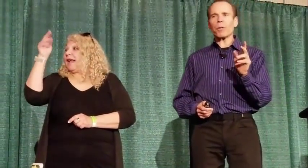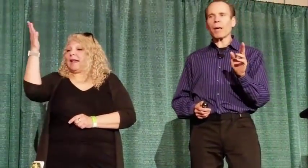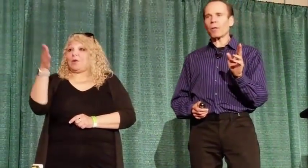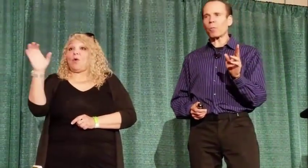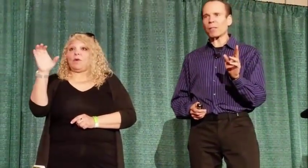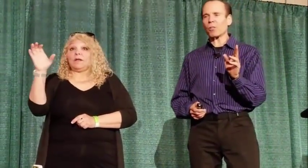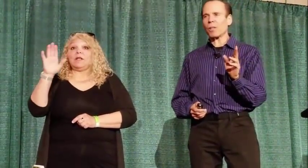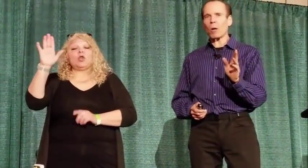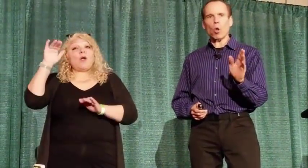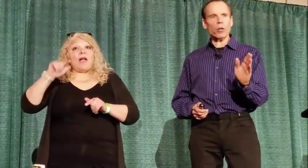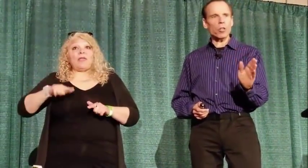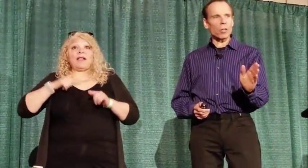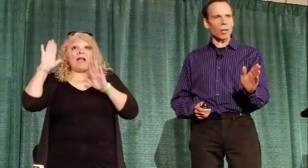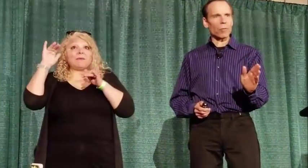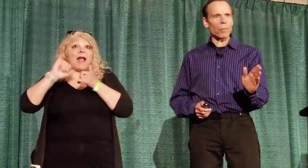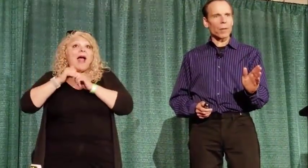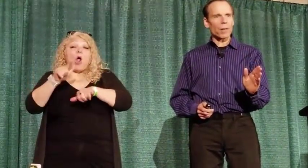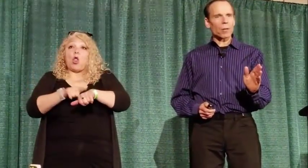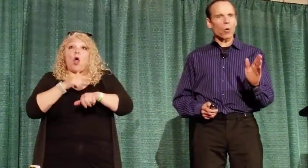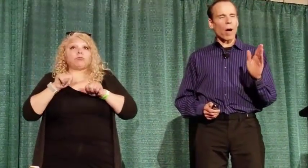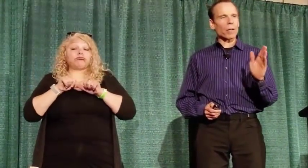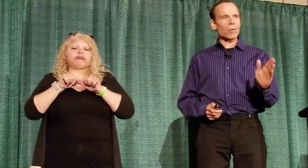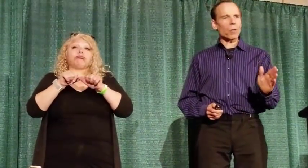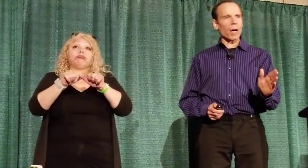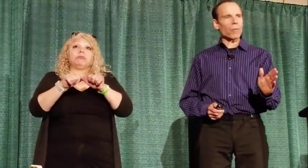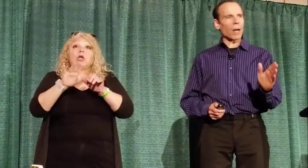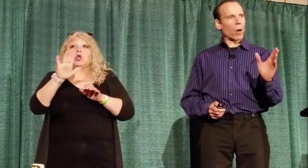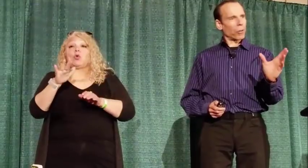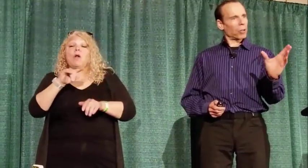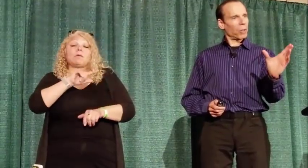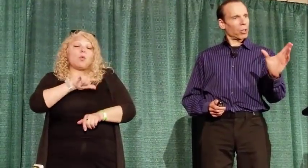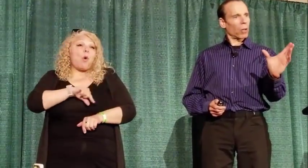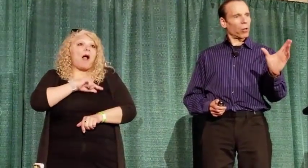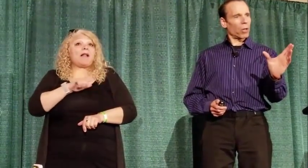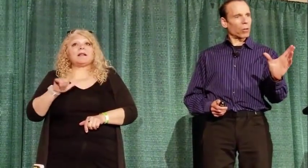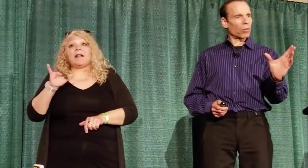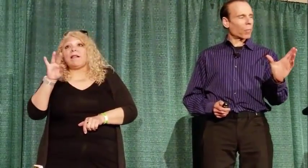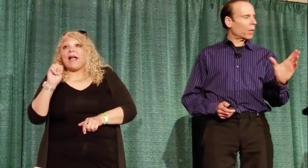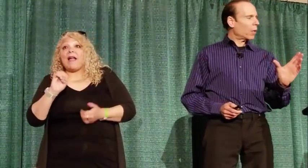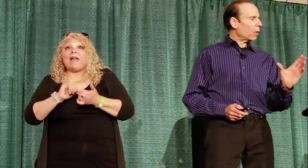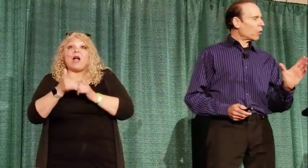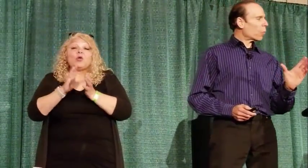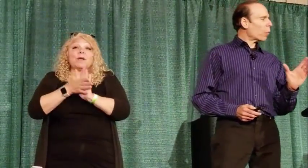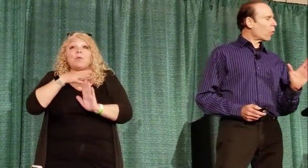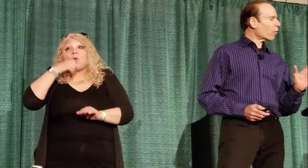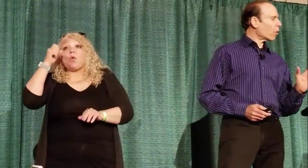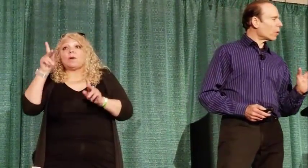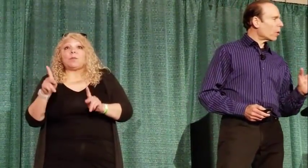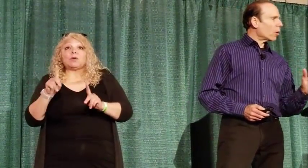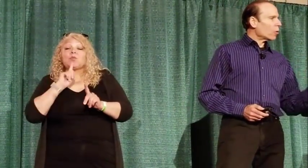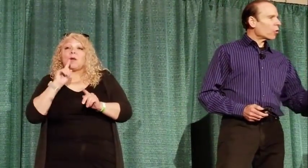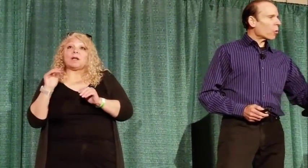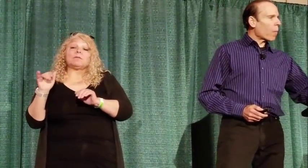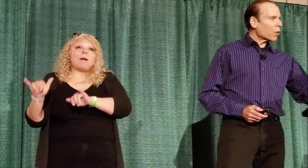your healthy life expectancy, how long you're going to live, quality of your life, and how healthy you're going to be in your later years, is